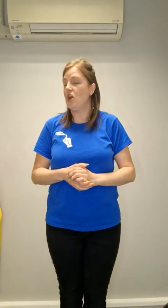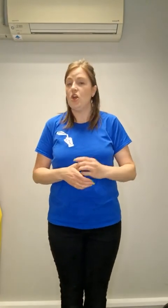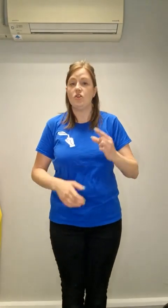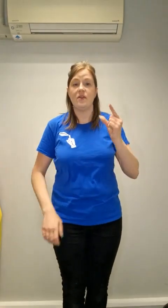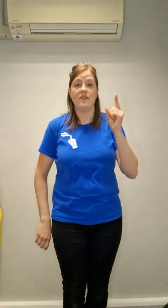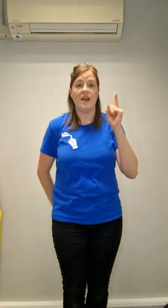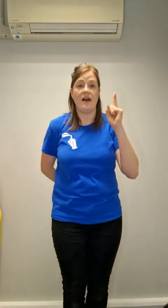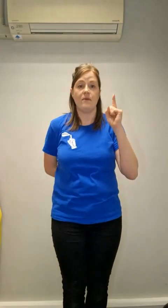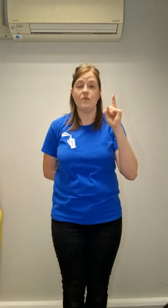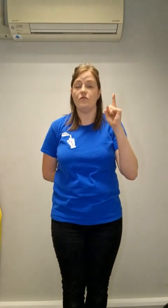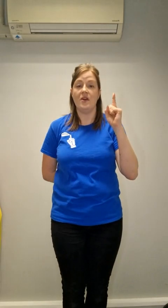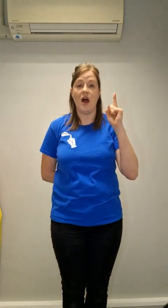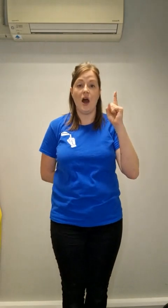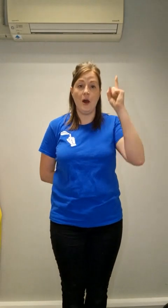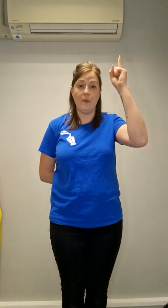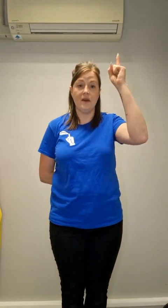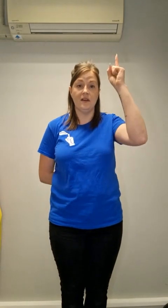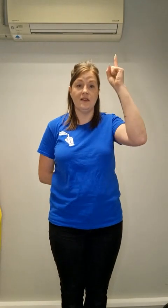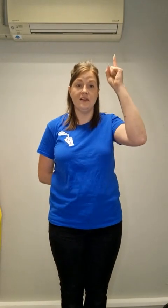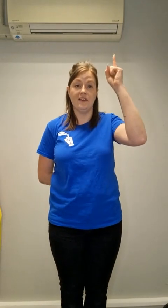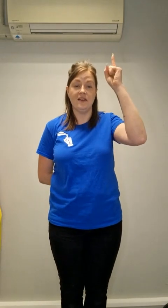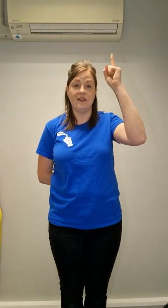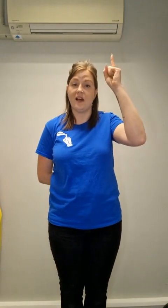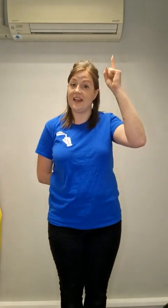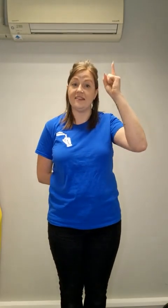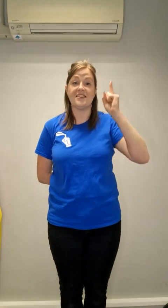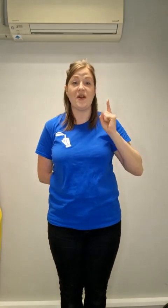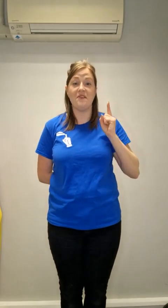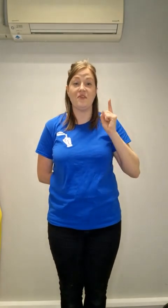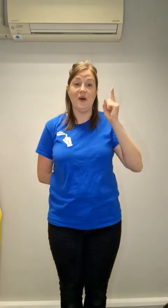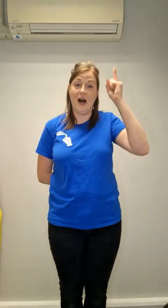You can then have a movement up, like in the sign for up.